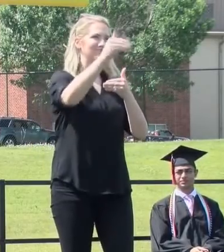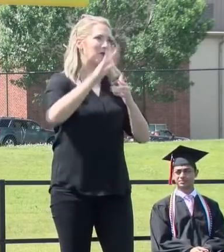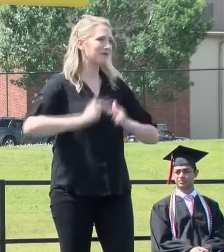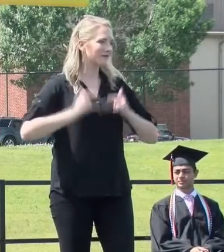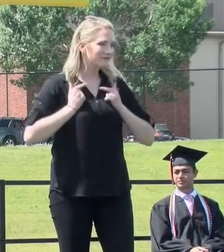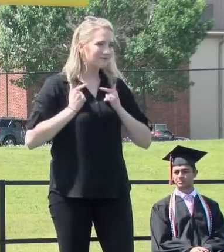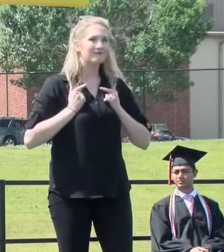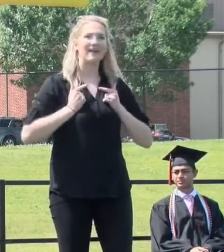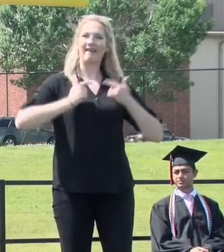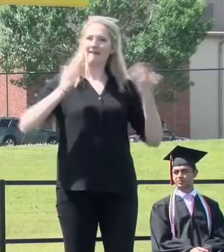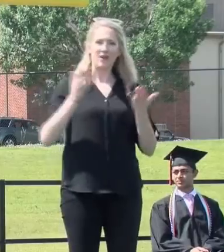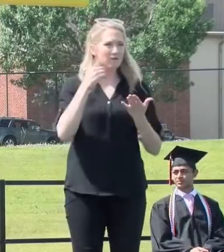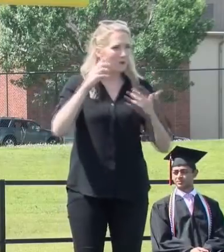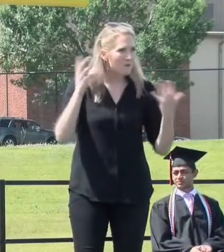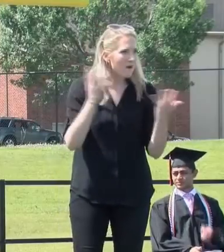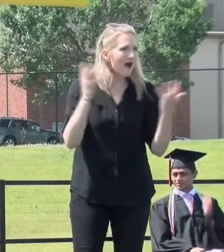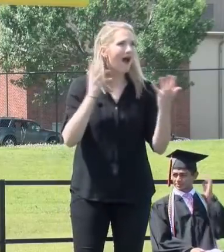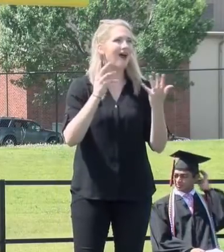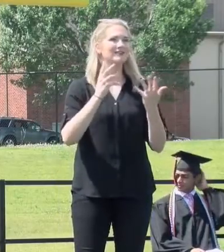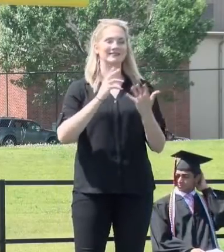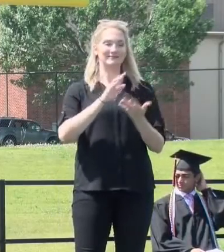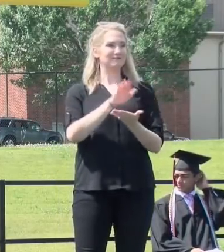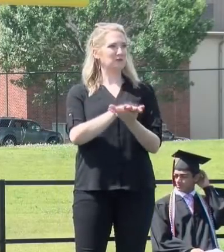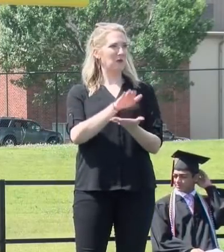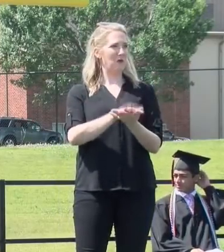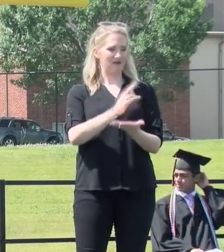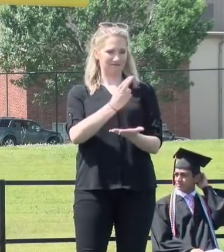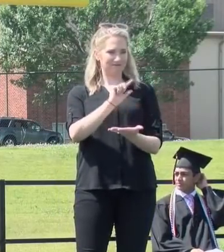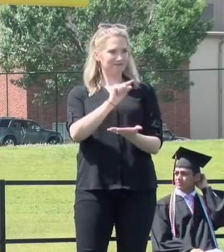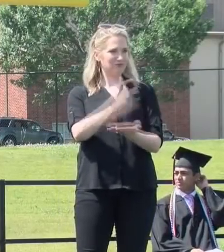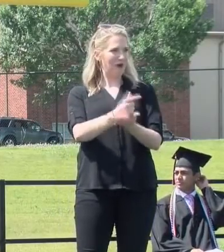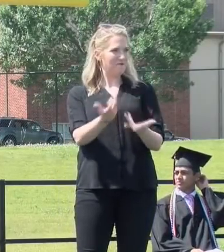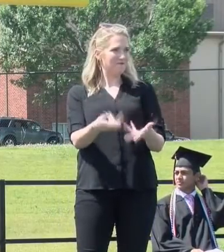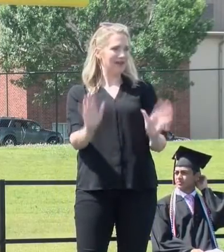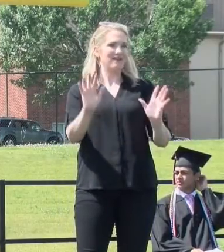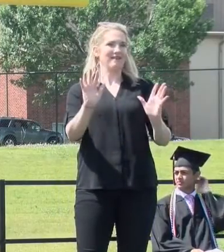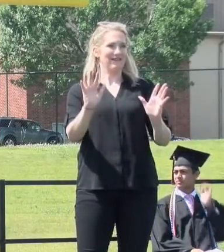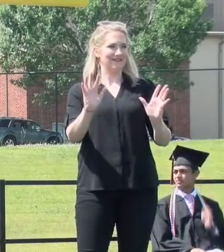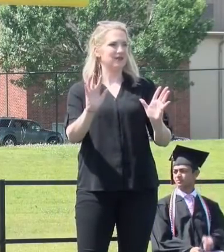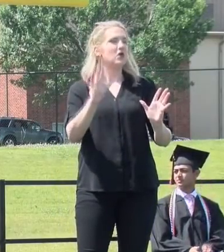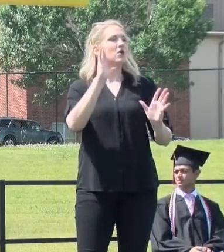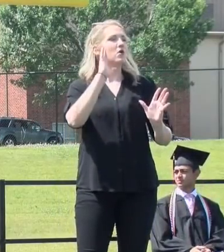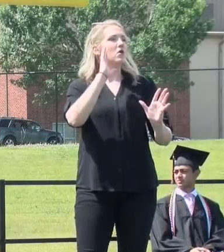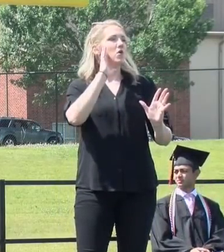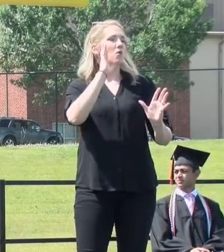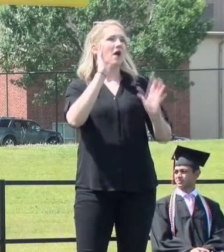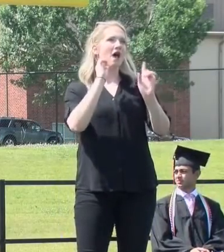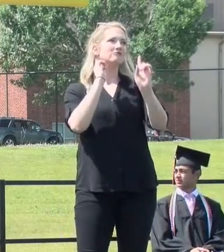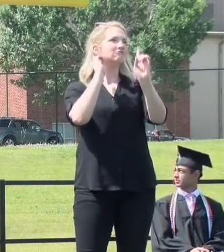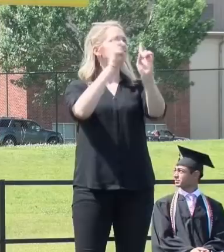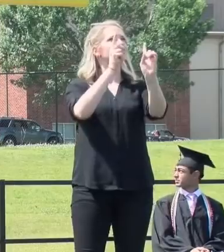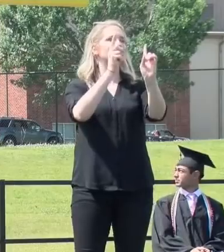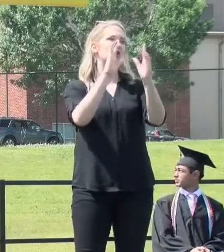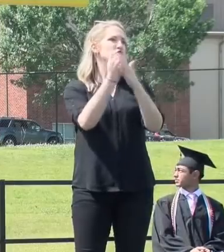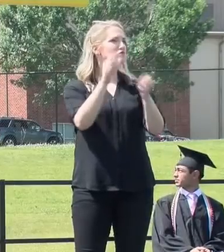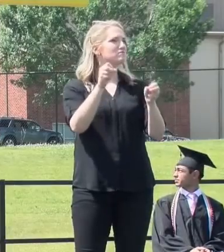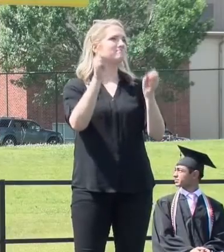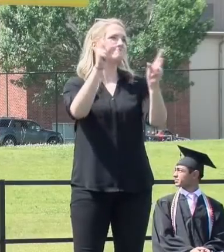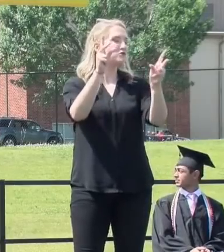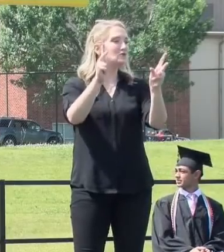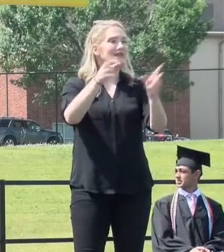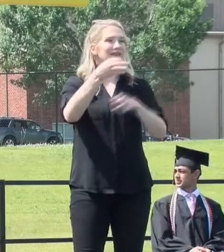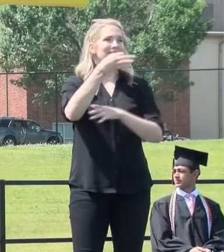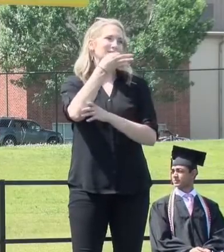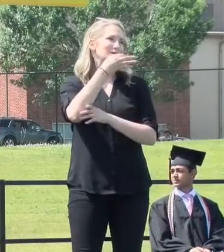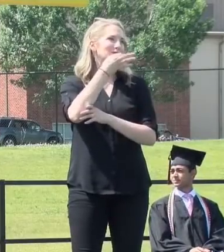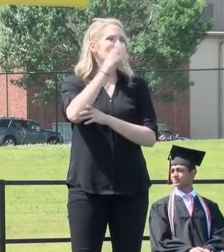are here to signify your commencement from high school and afford you all the opportunity to embark on what will become